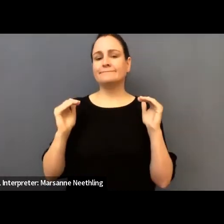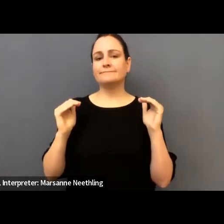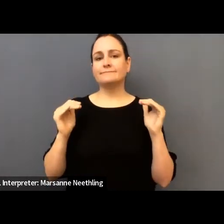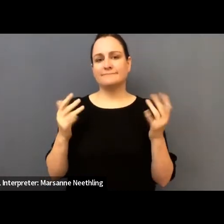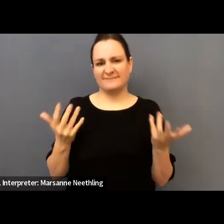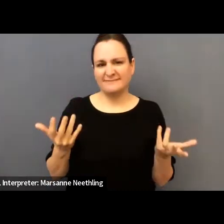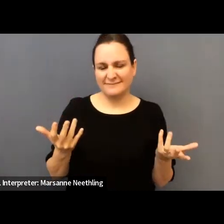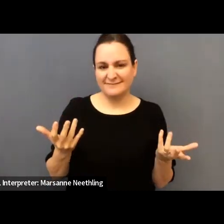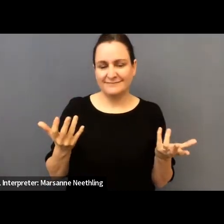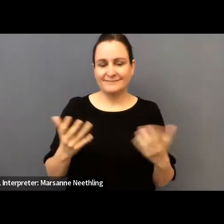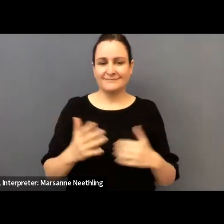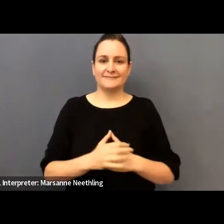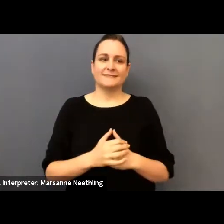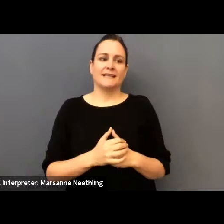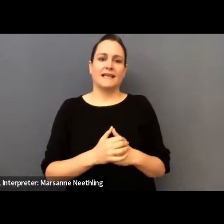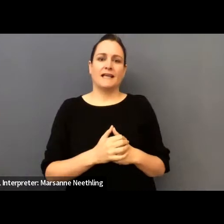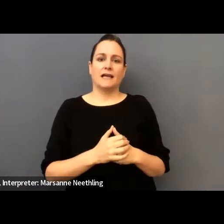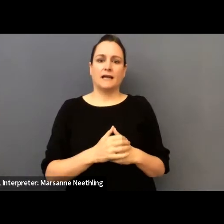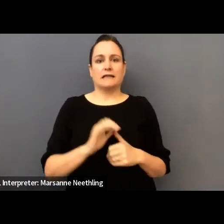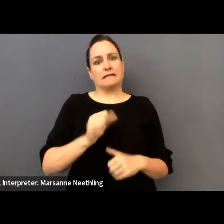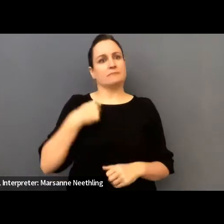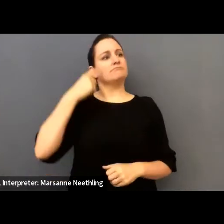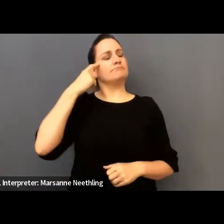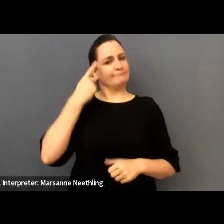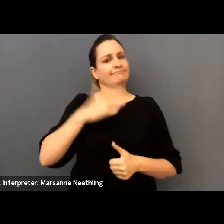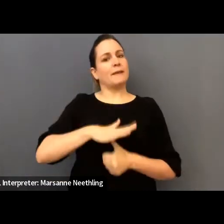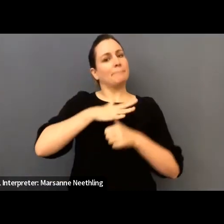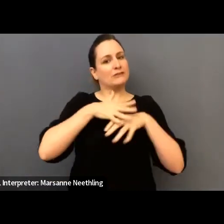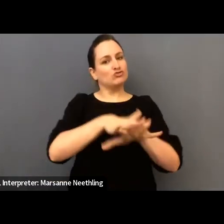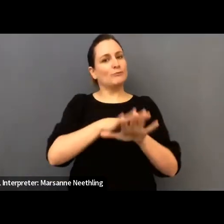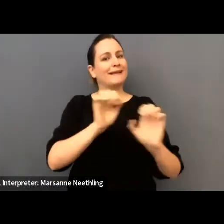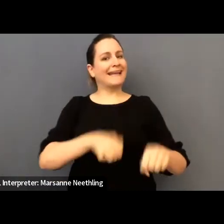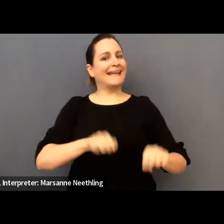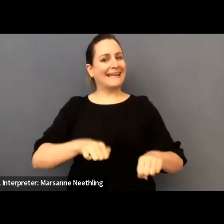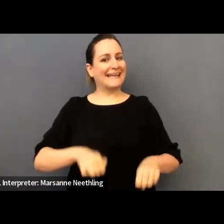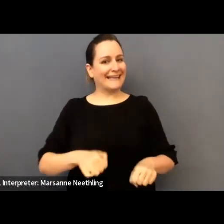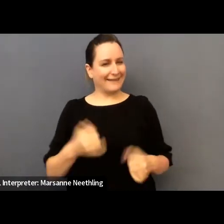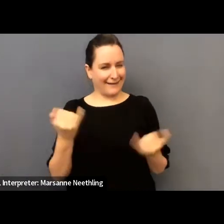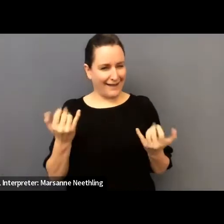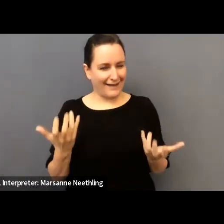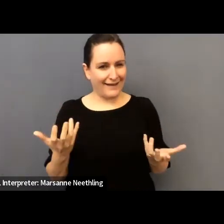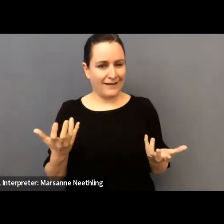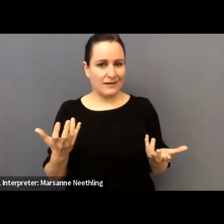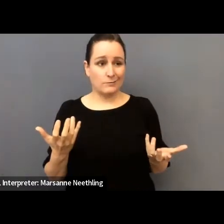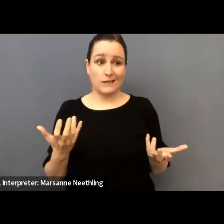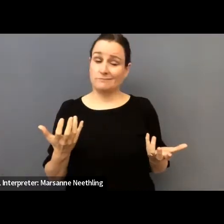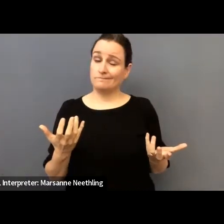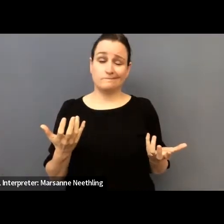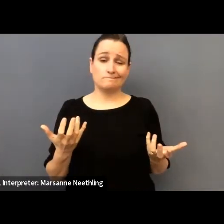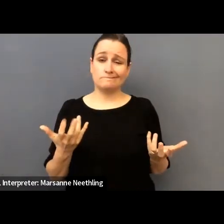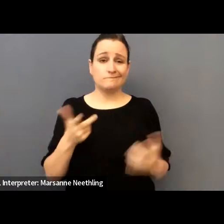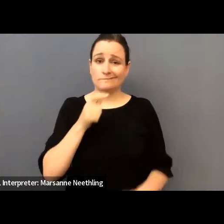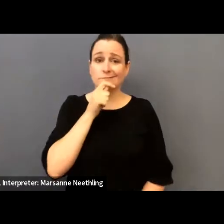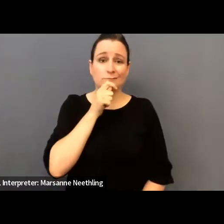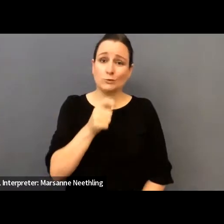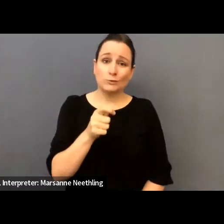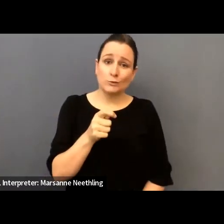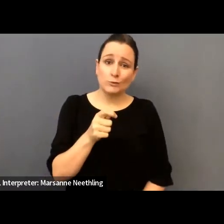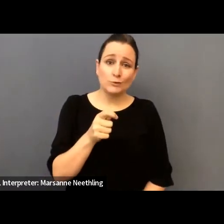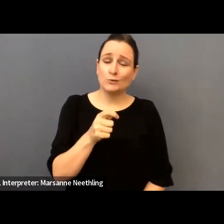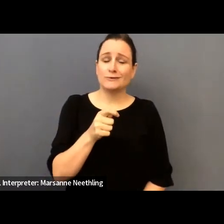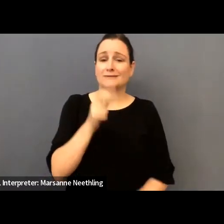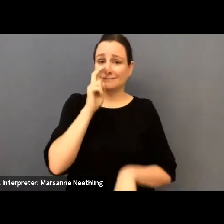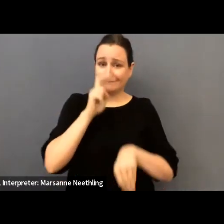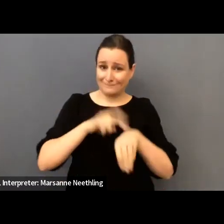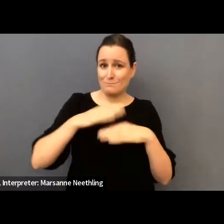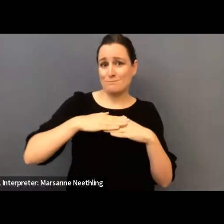part of the majority or mainstreamed in that way. But unfortunately, we are in a situation where we